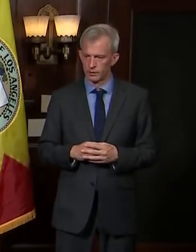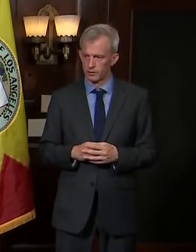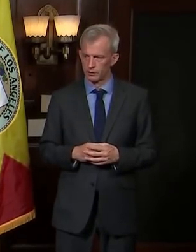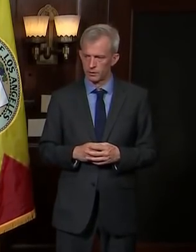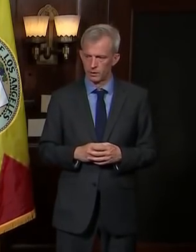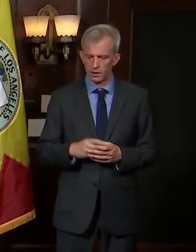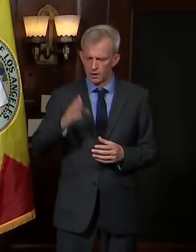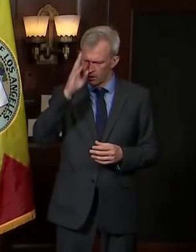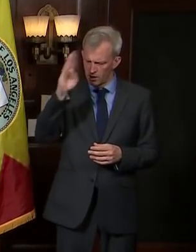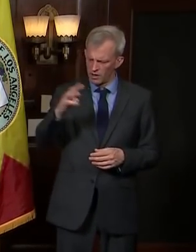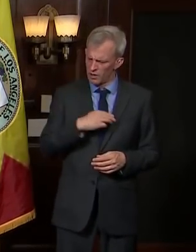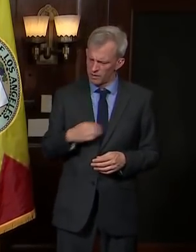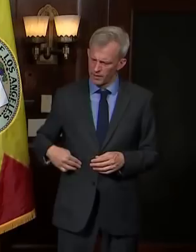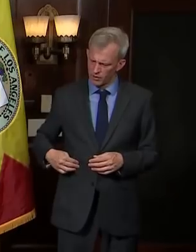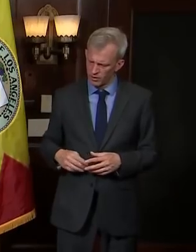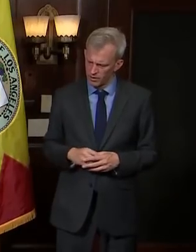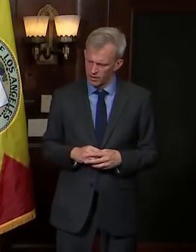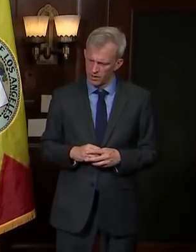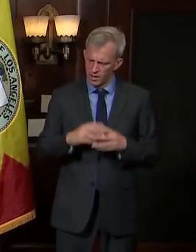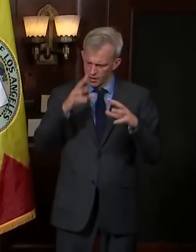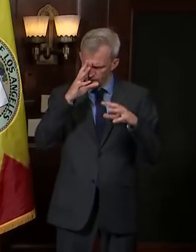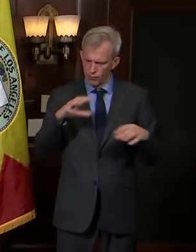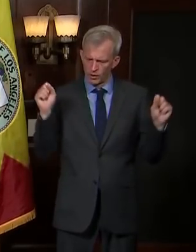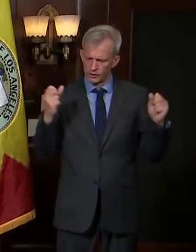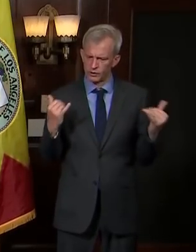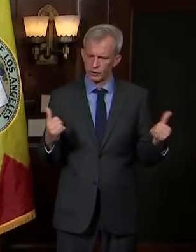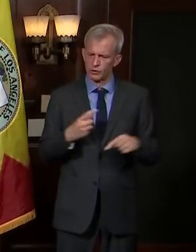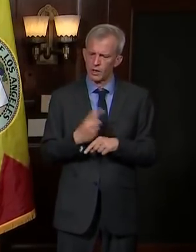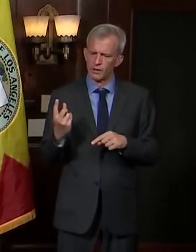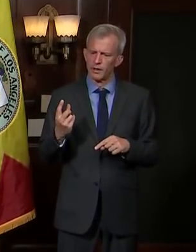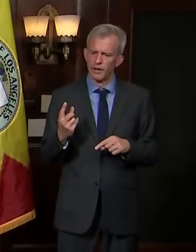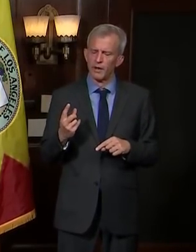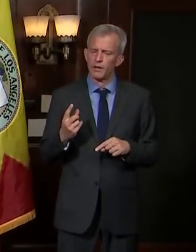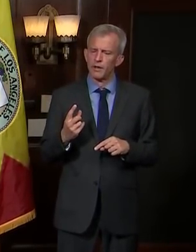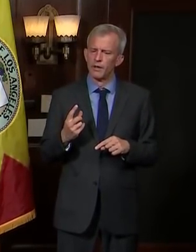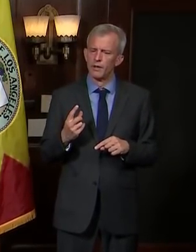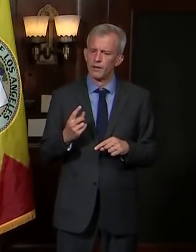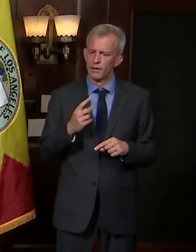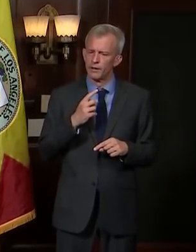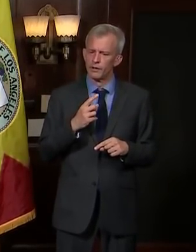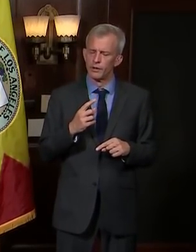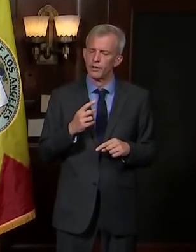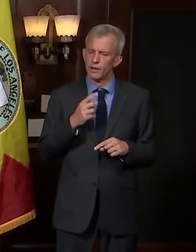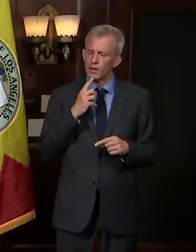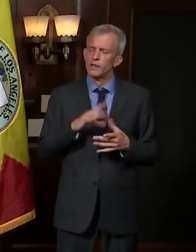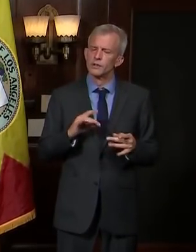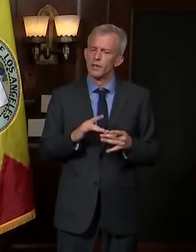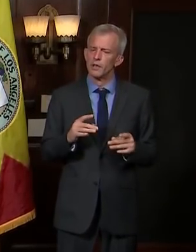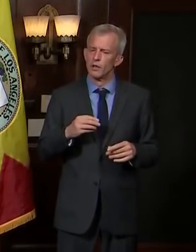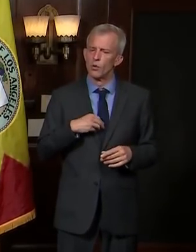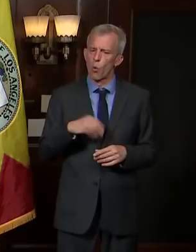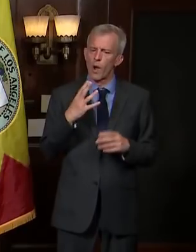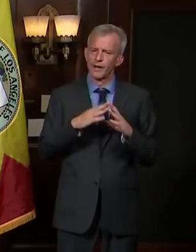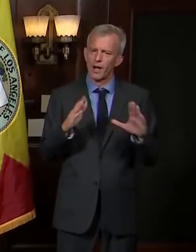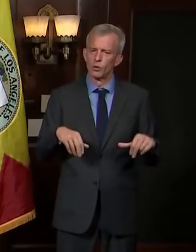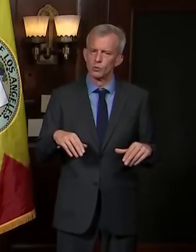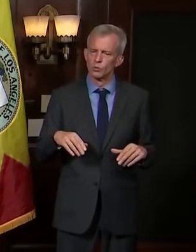Hi. Hello, Mayor. Listen, the president today at his briefing said that the White House is looking into the